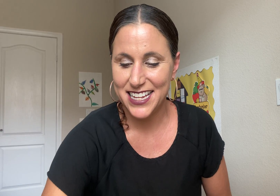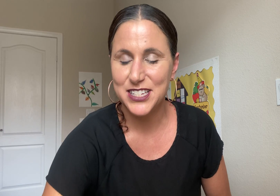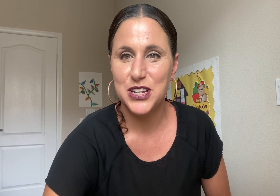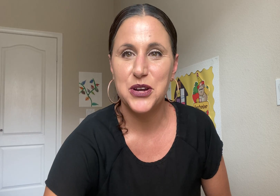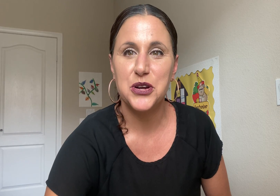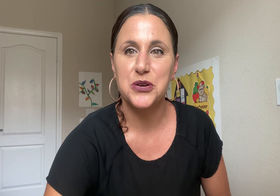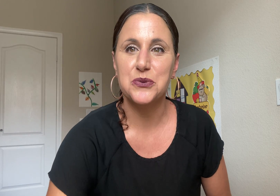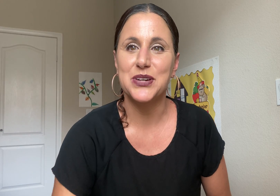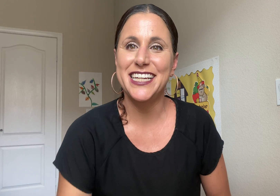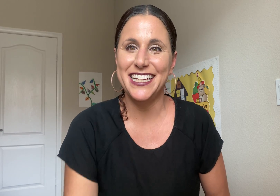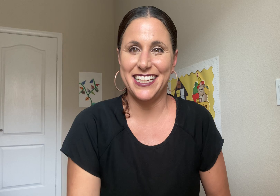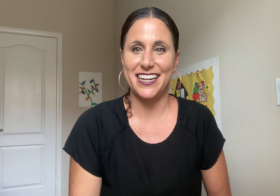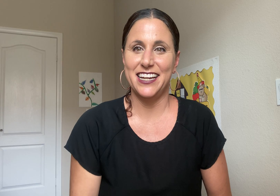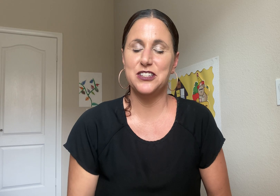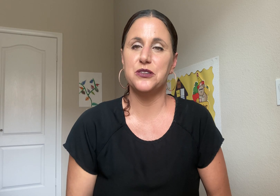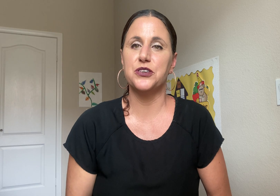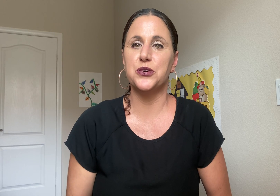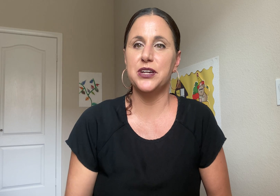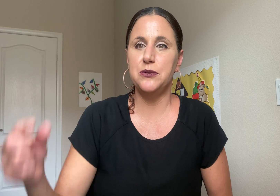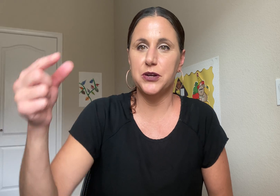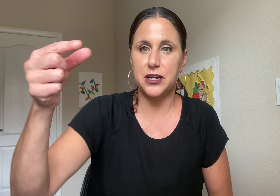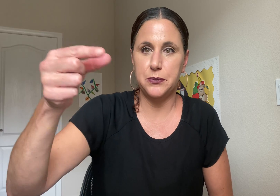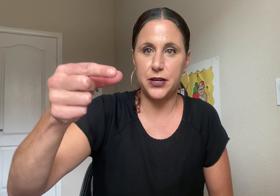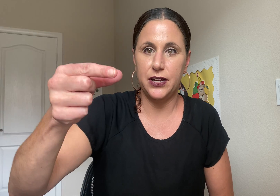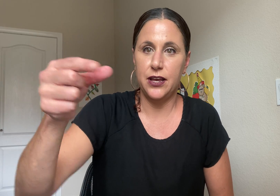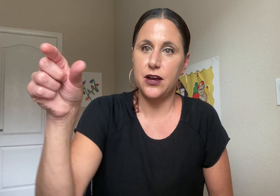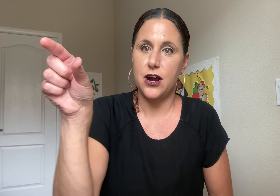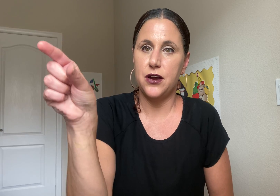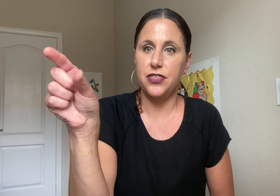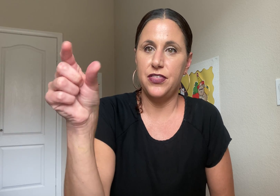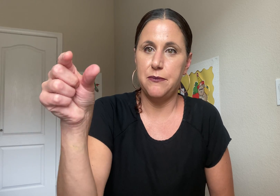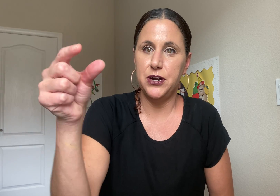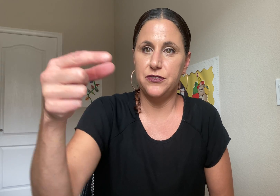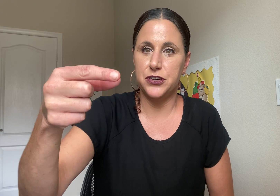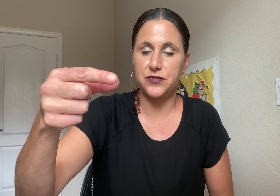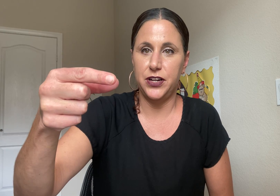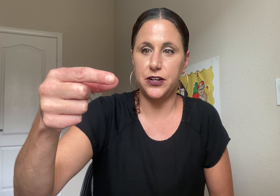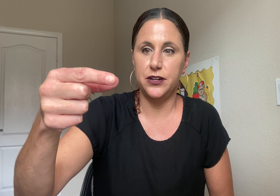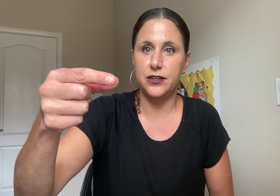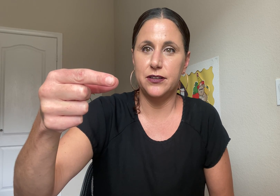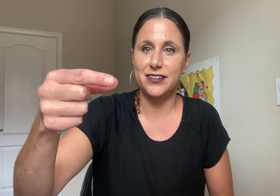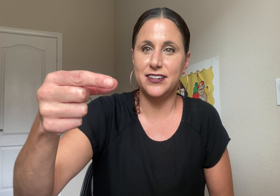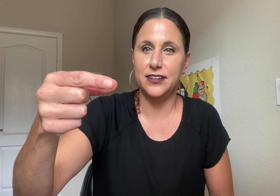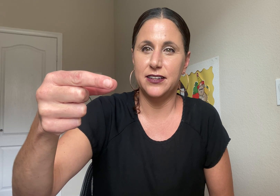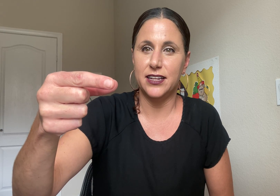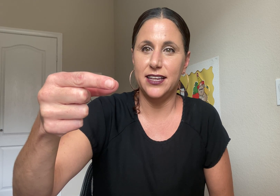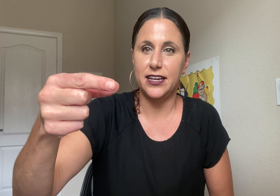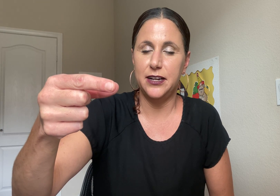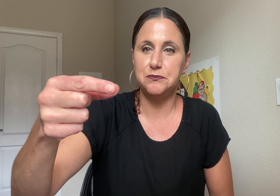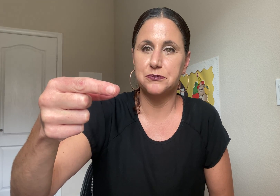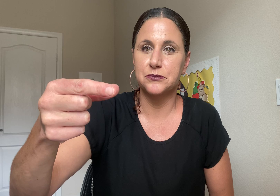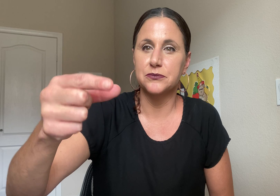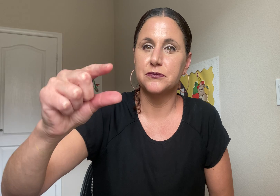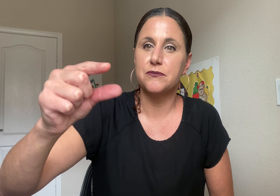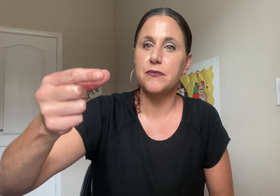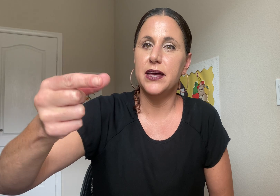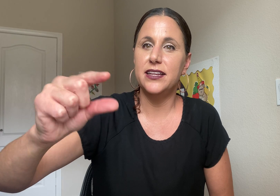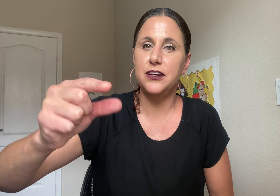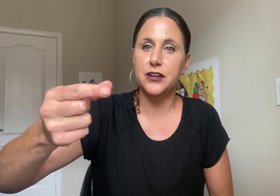It's green. So for green, we're going to put our thumb and our first finger like that. And then you're going to